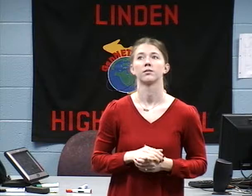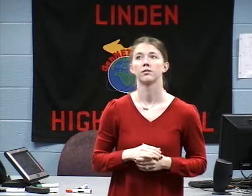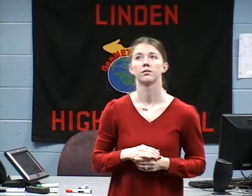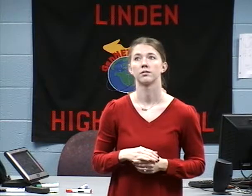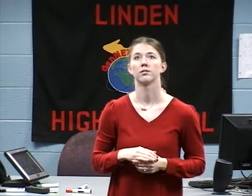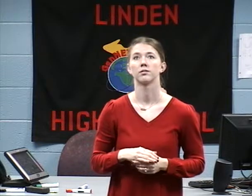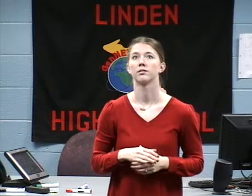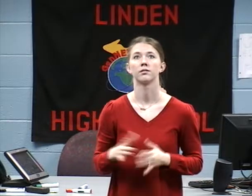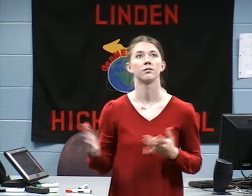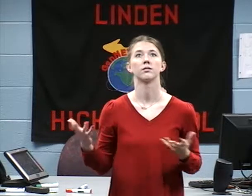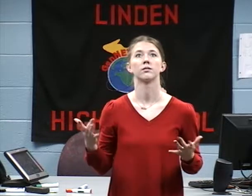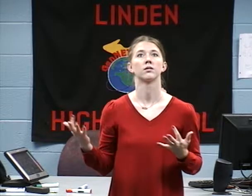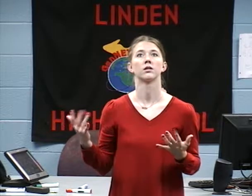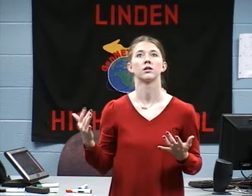Bridge of Russia.